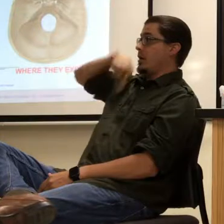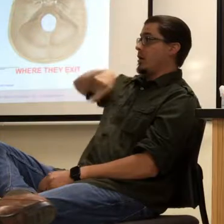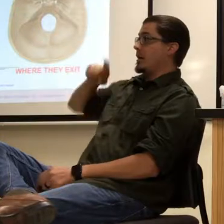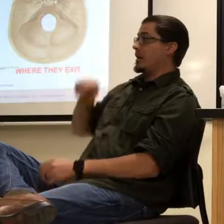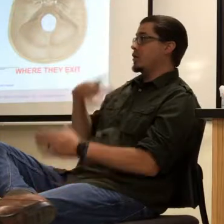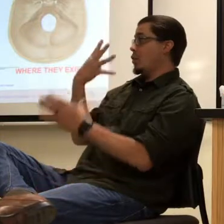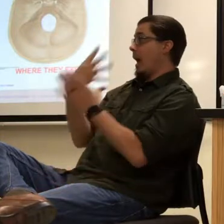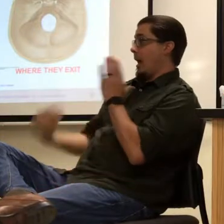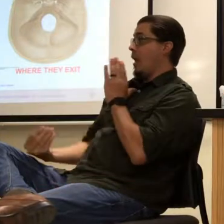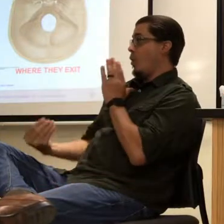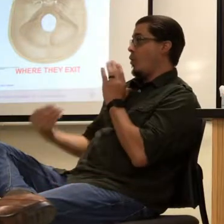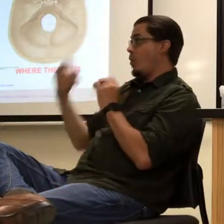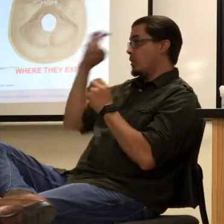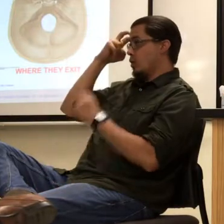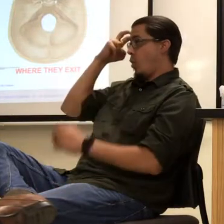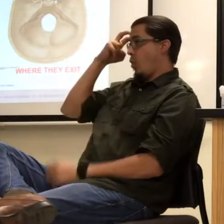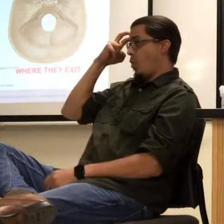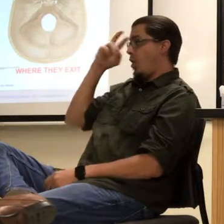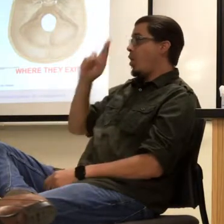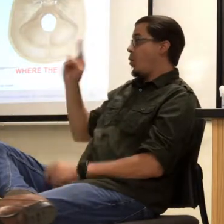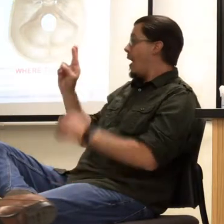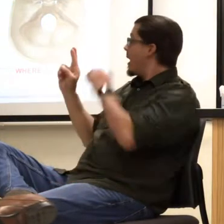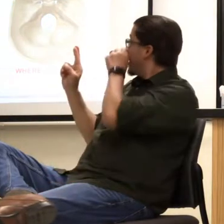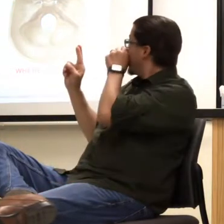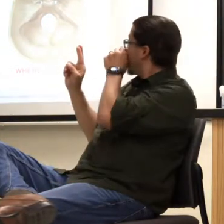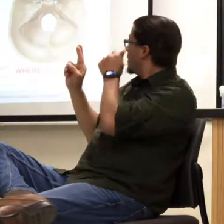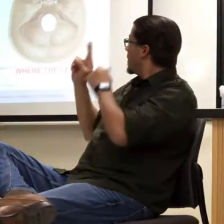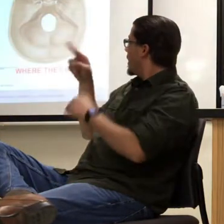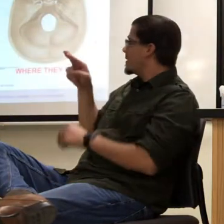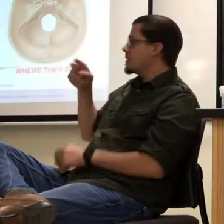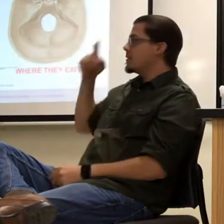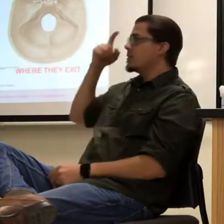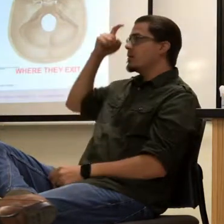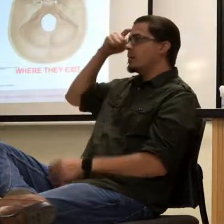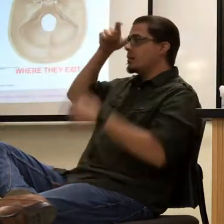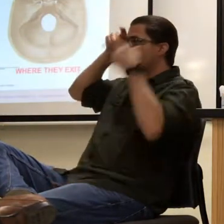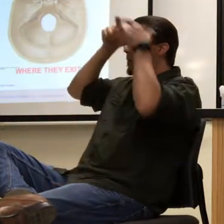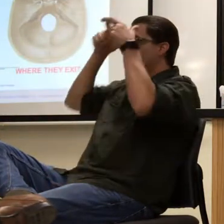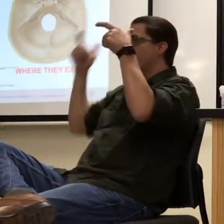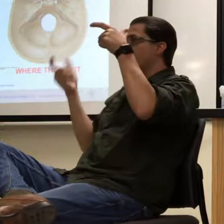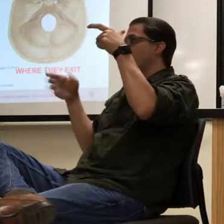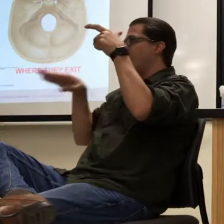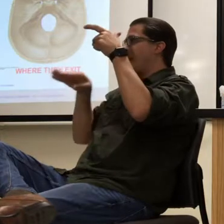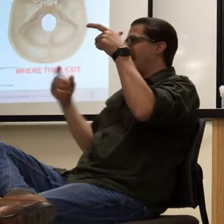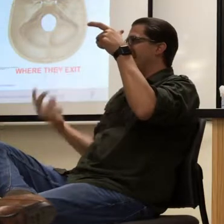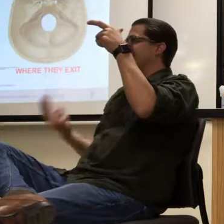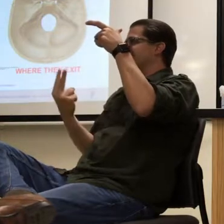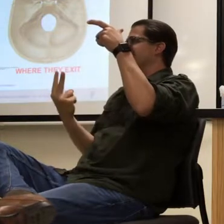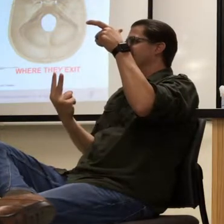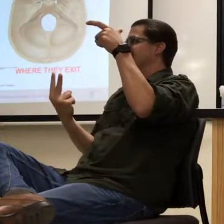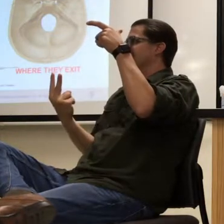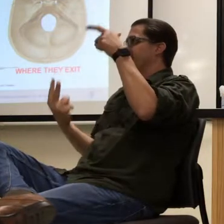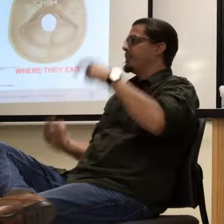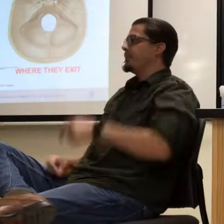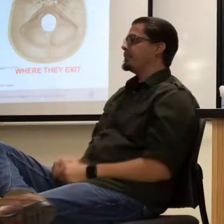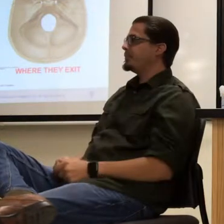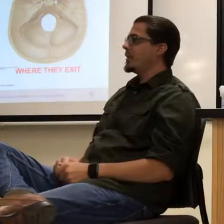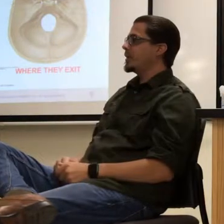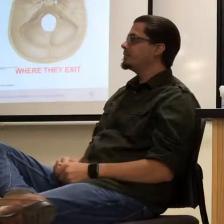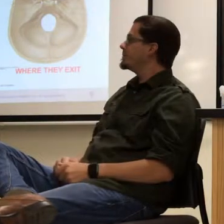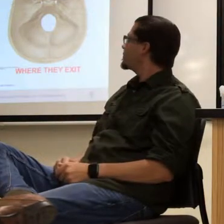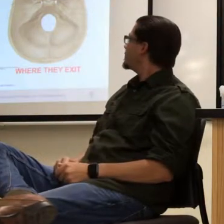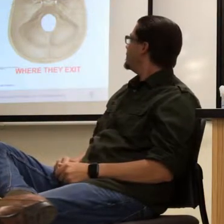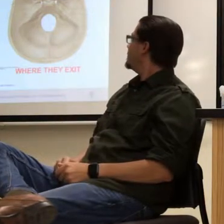the skull. So the picture on the right, you're looking at the cranial base of the skull, superior view, and that's a good way to